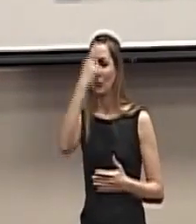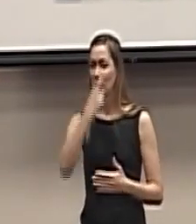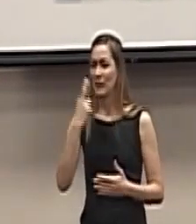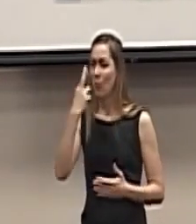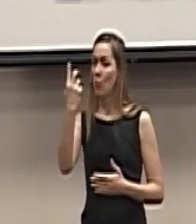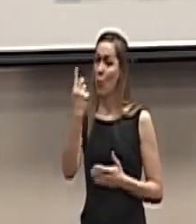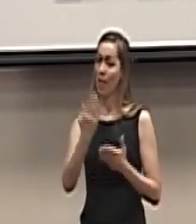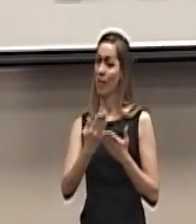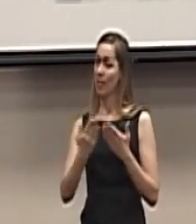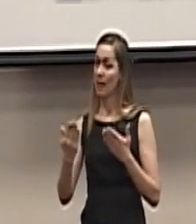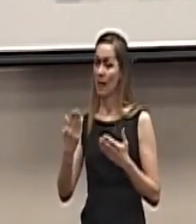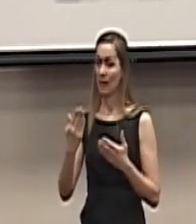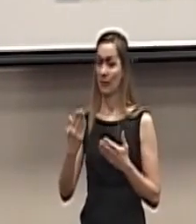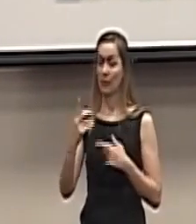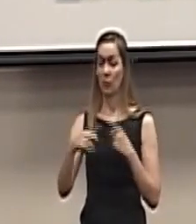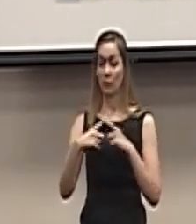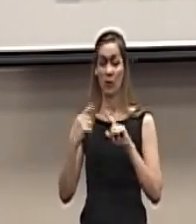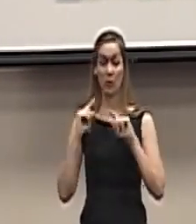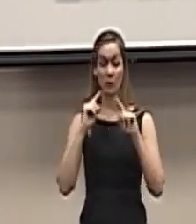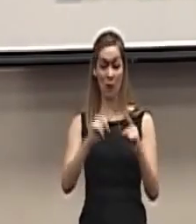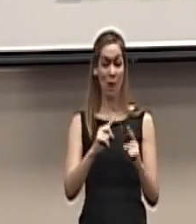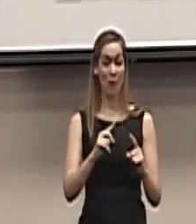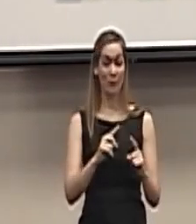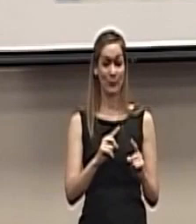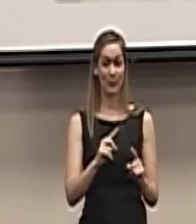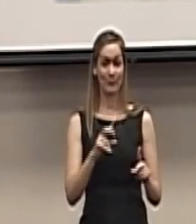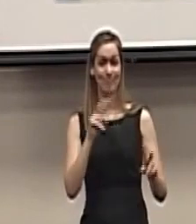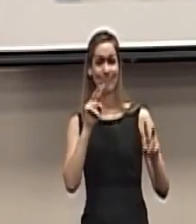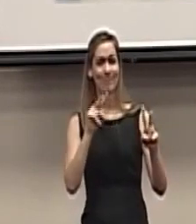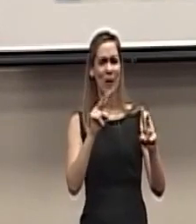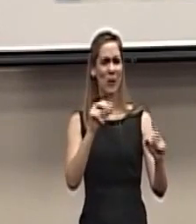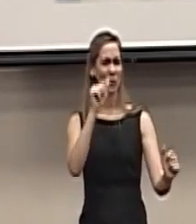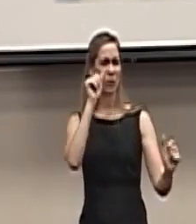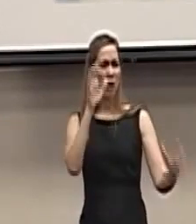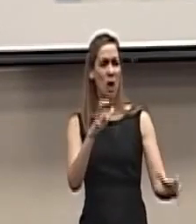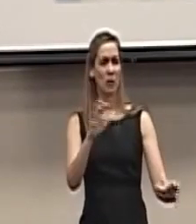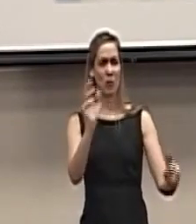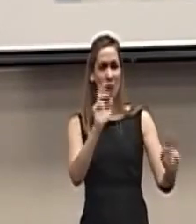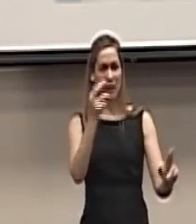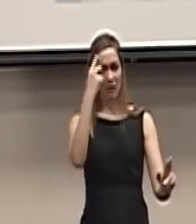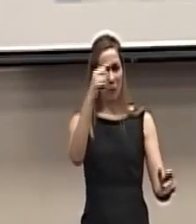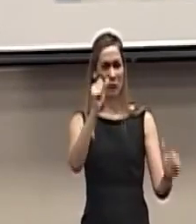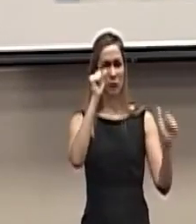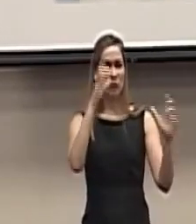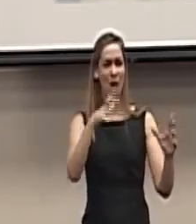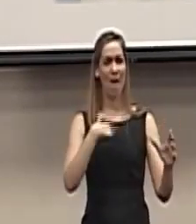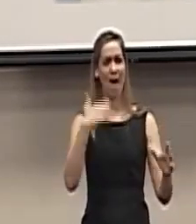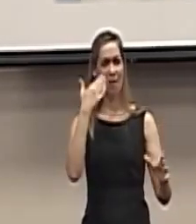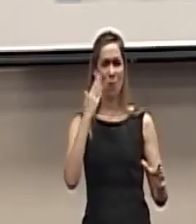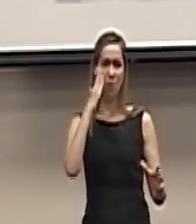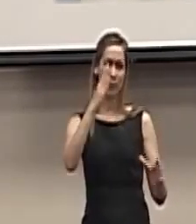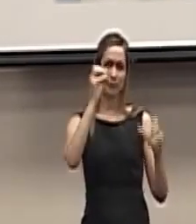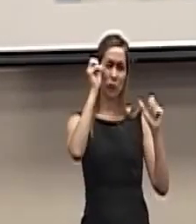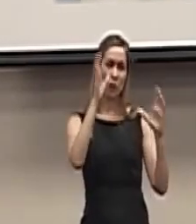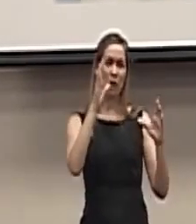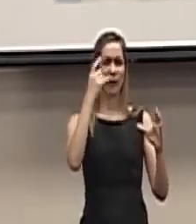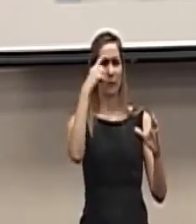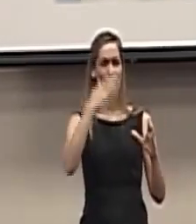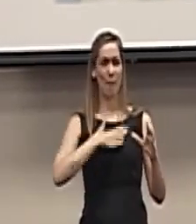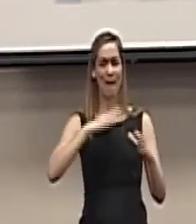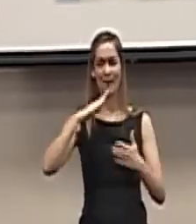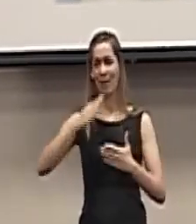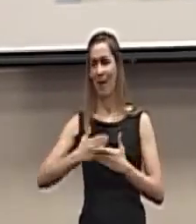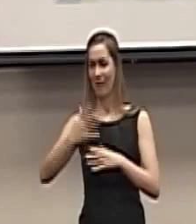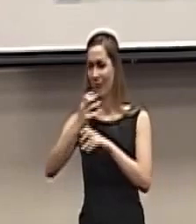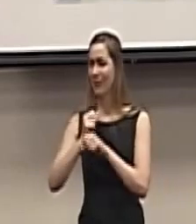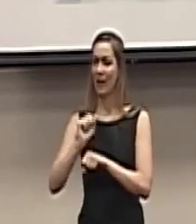thing, when you go, you're anticipating the shock. I'm anticipating it's going to be shocking for my daughter to get a job and me